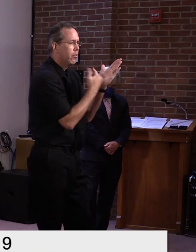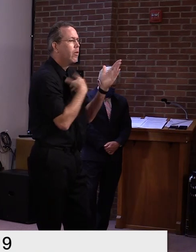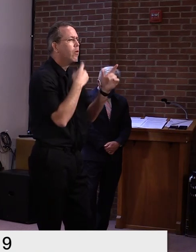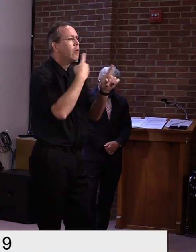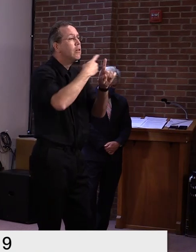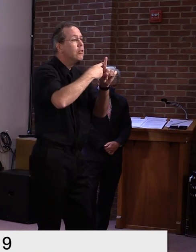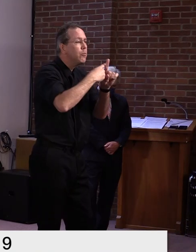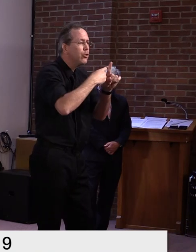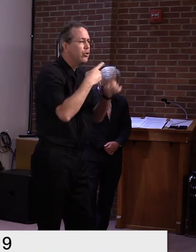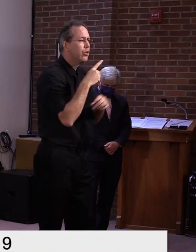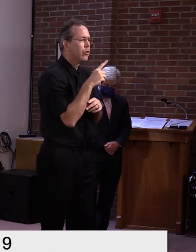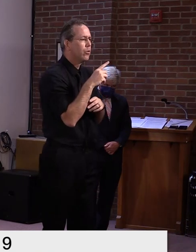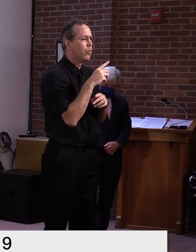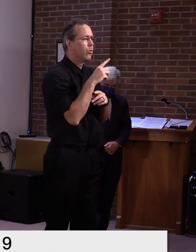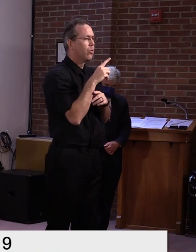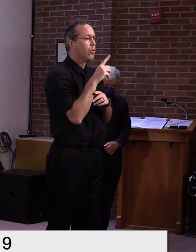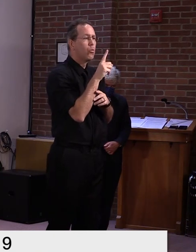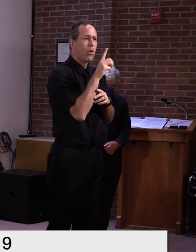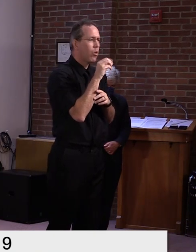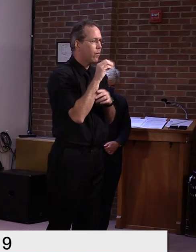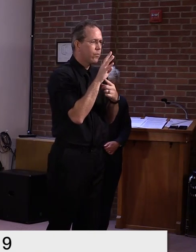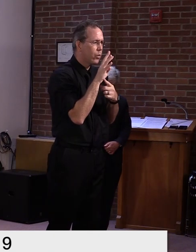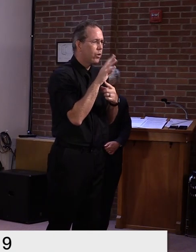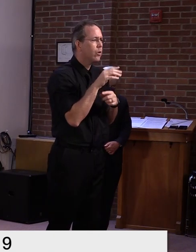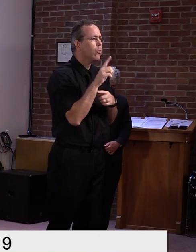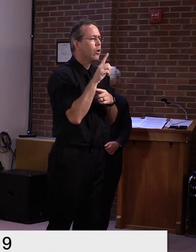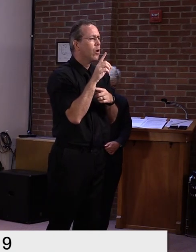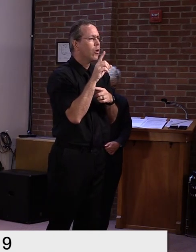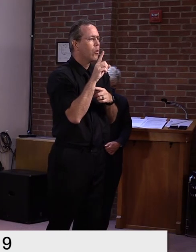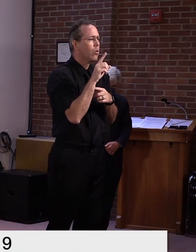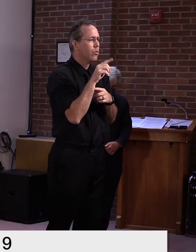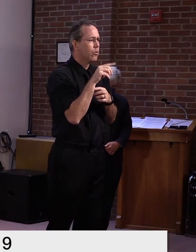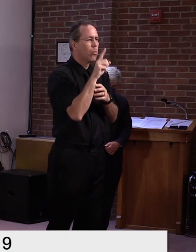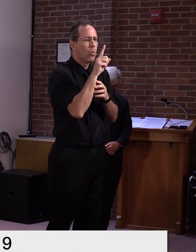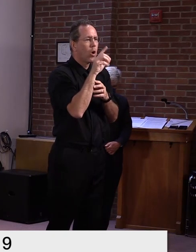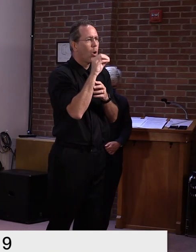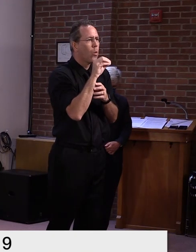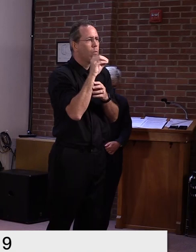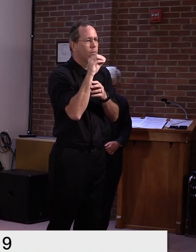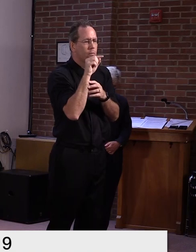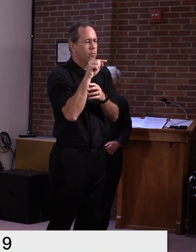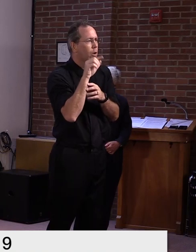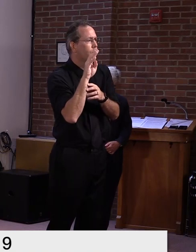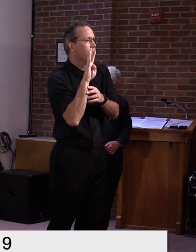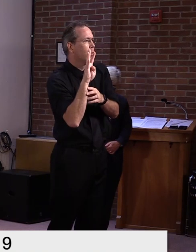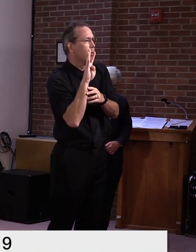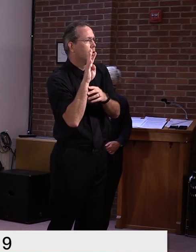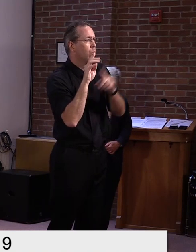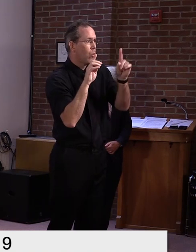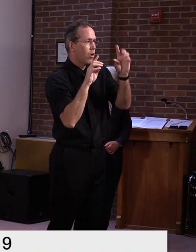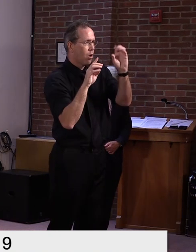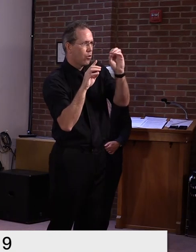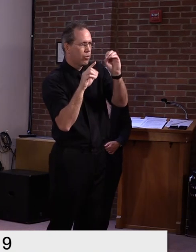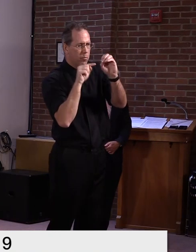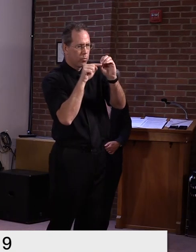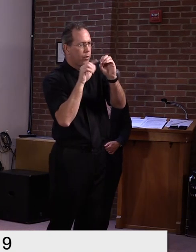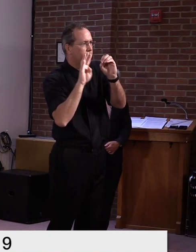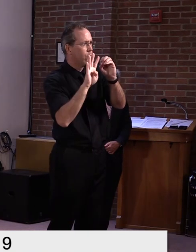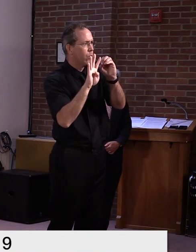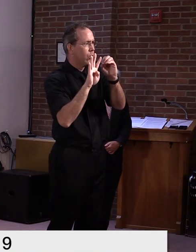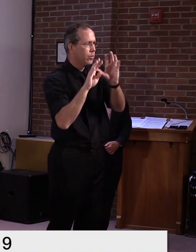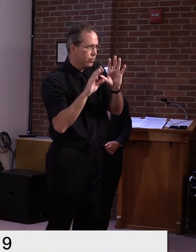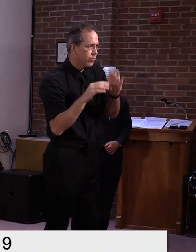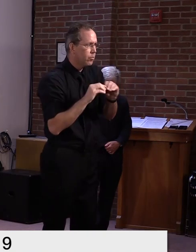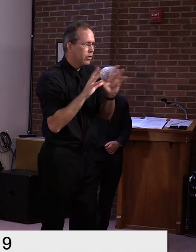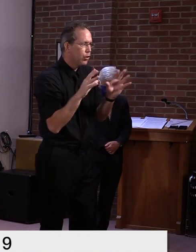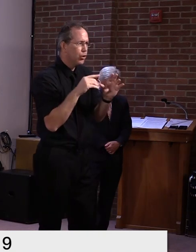greater. So I think the guidance is very clear on that. And I think we'll also be implementing an application that also brings some clarity to that. But